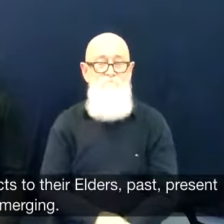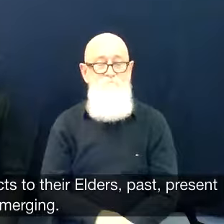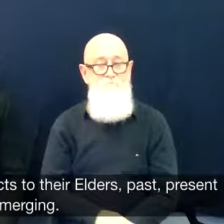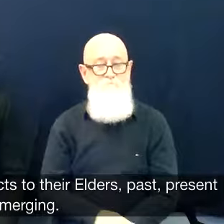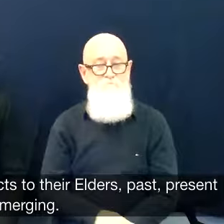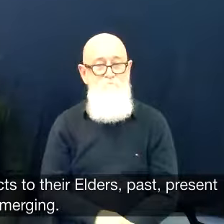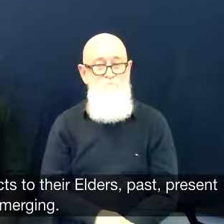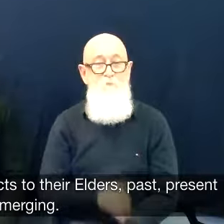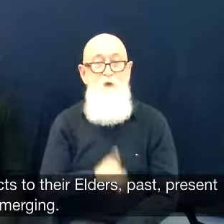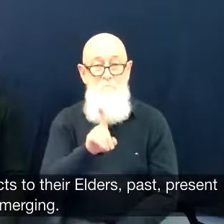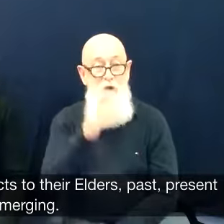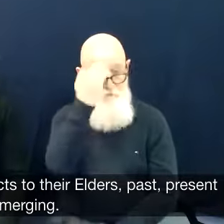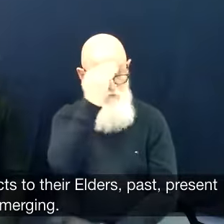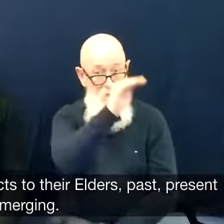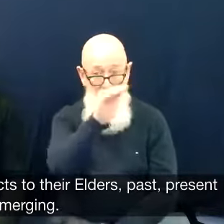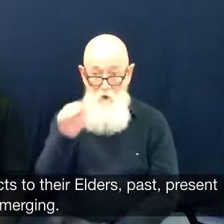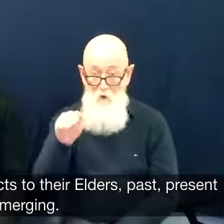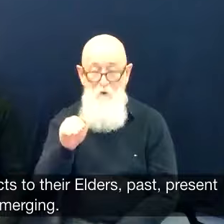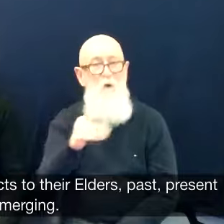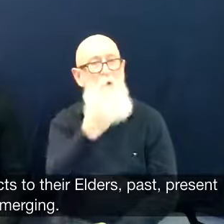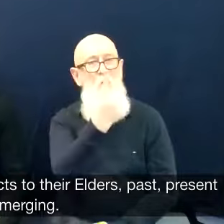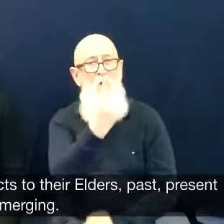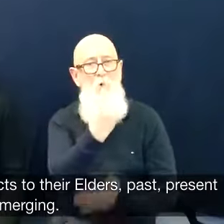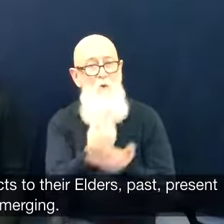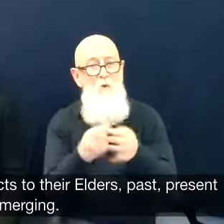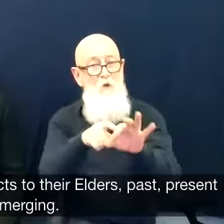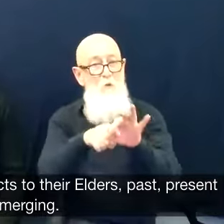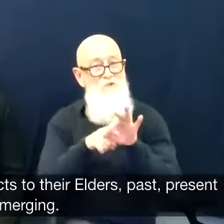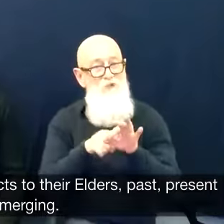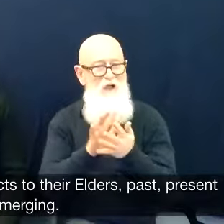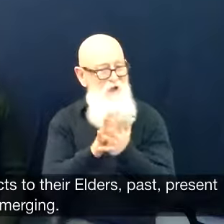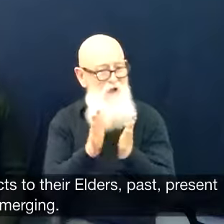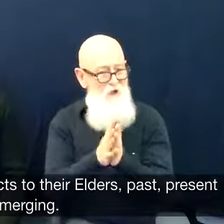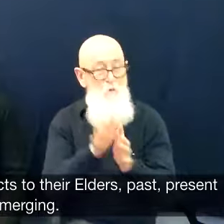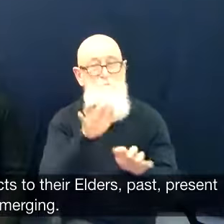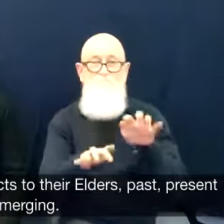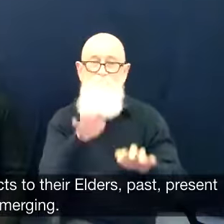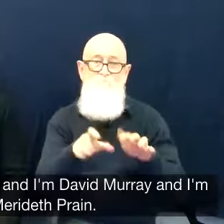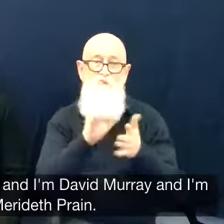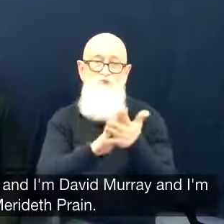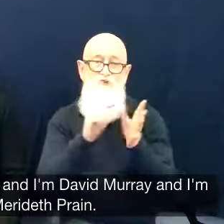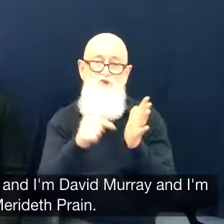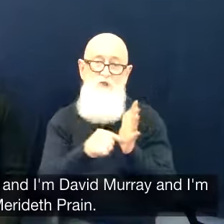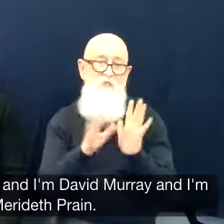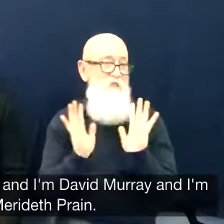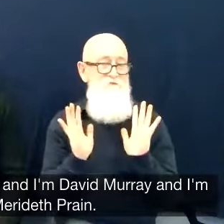So just to remind everyone that we can only take questions through the chat box, the Alt